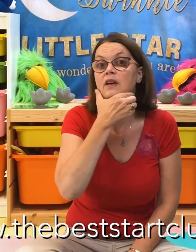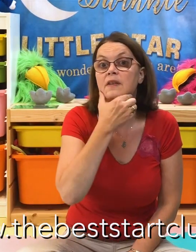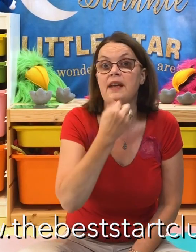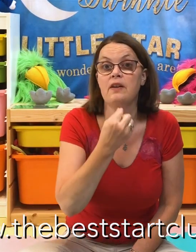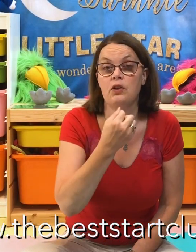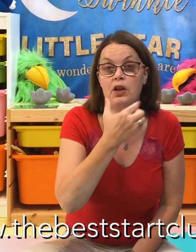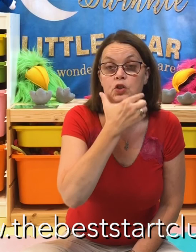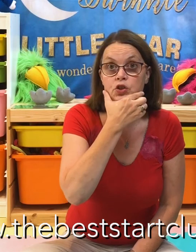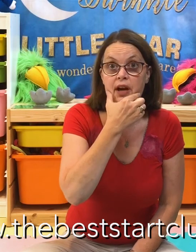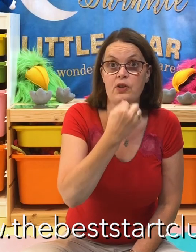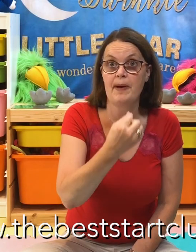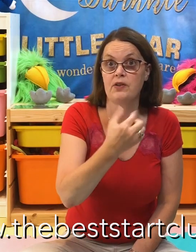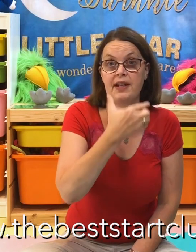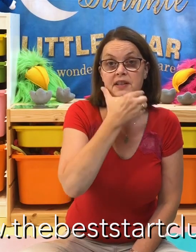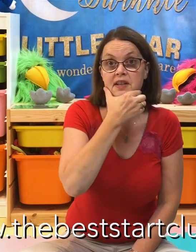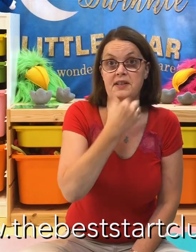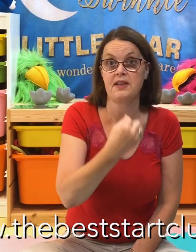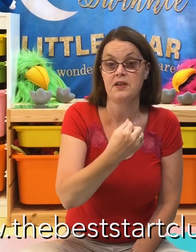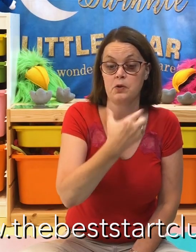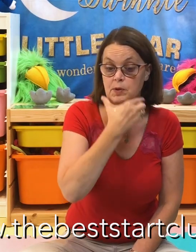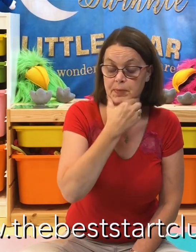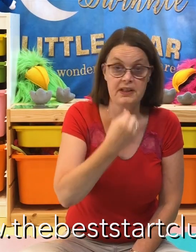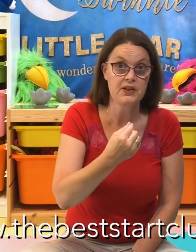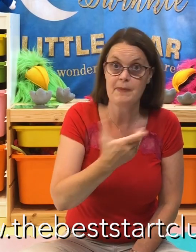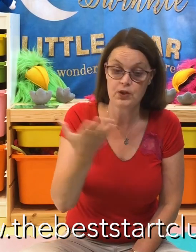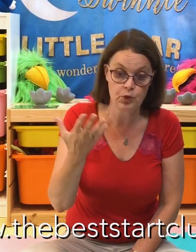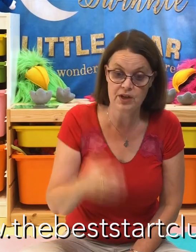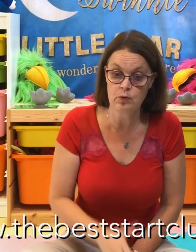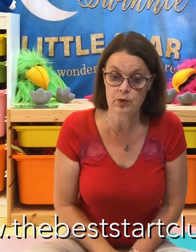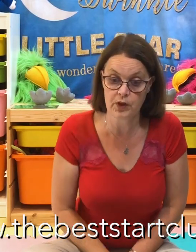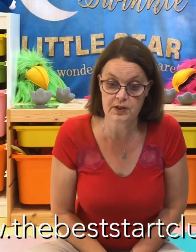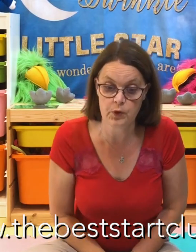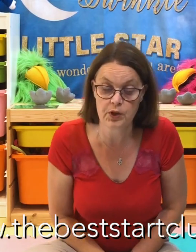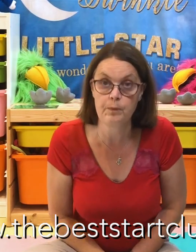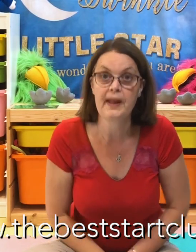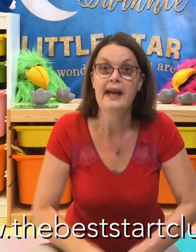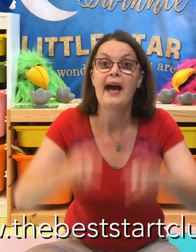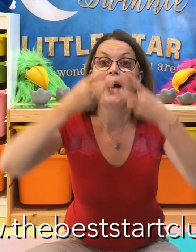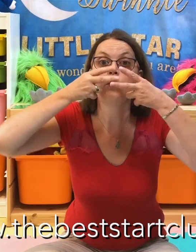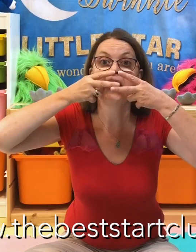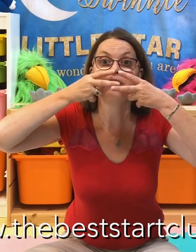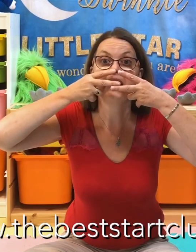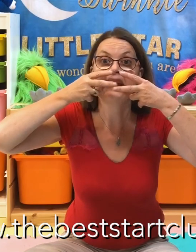then, and you're just out and about, that's a nice sign to use. But it doesn't matter, whichever one works for you. And we have